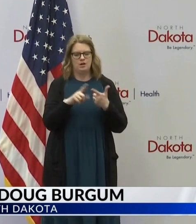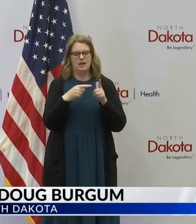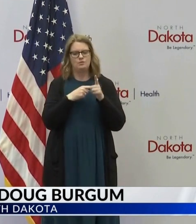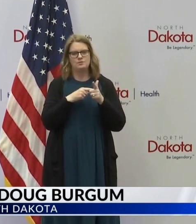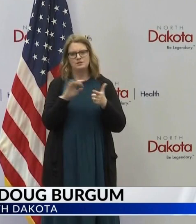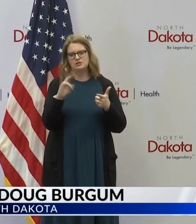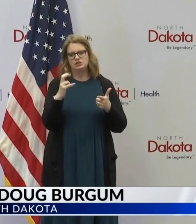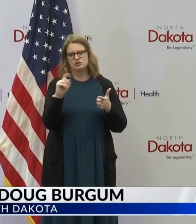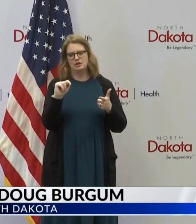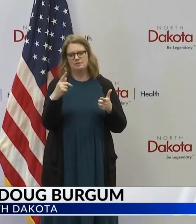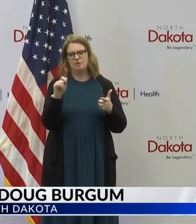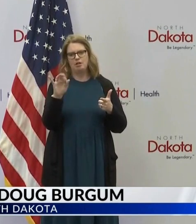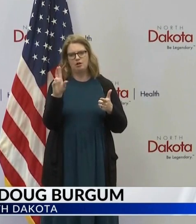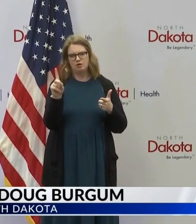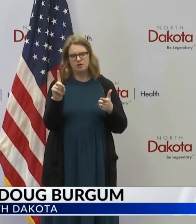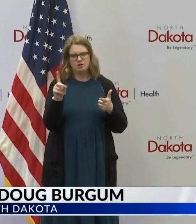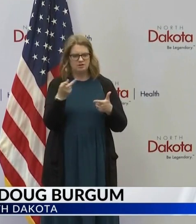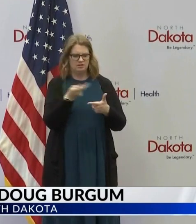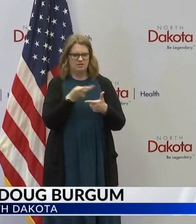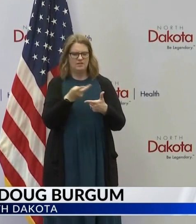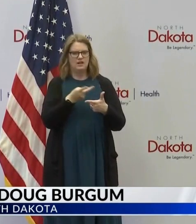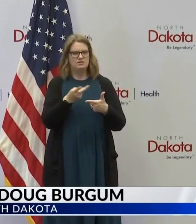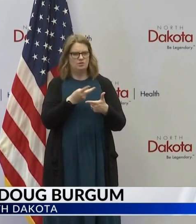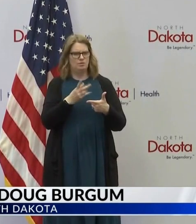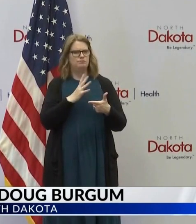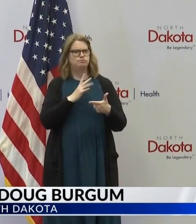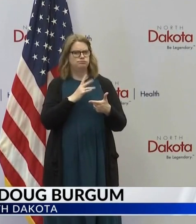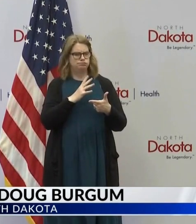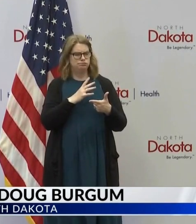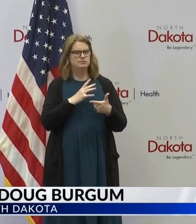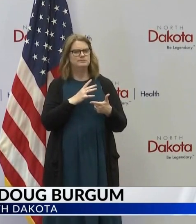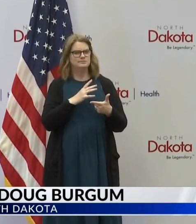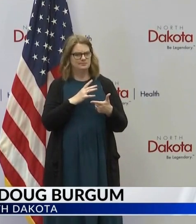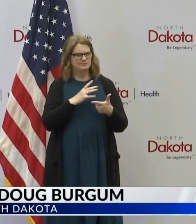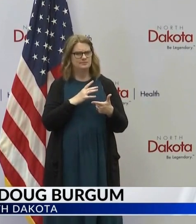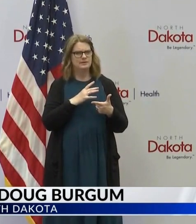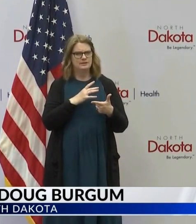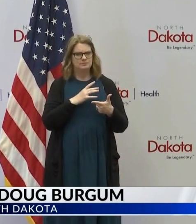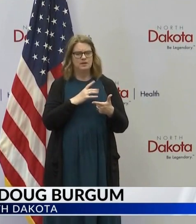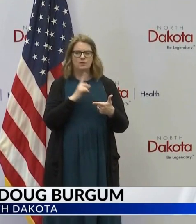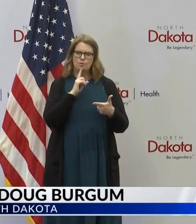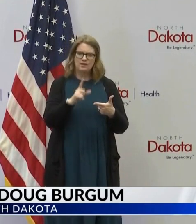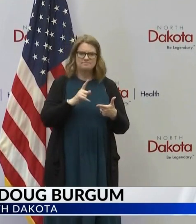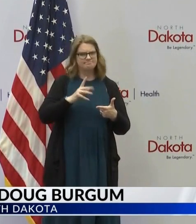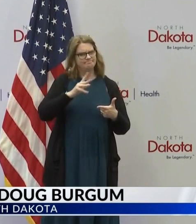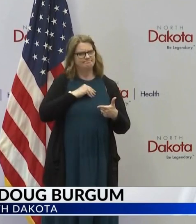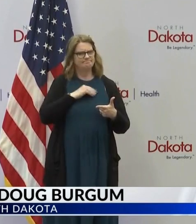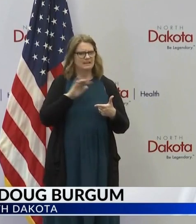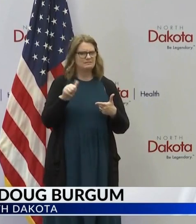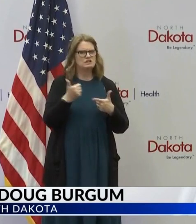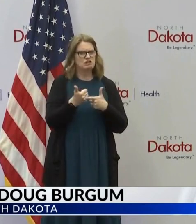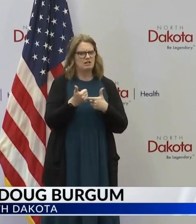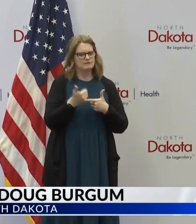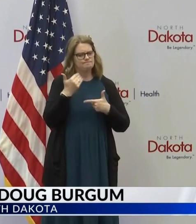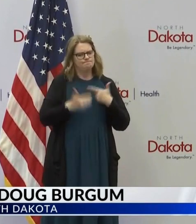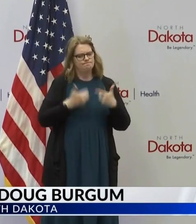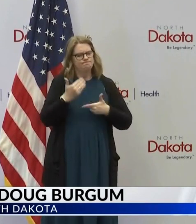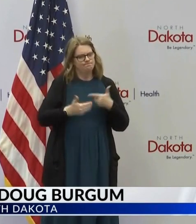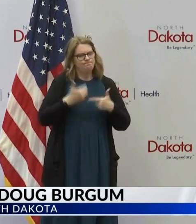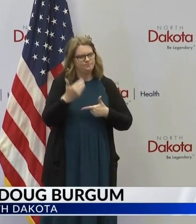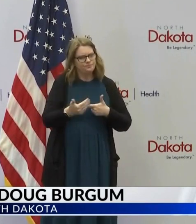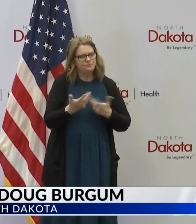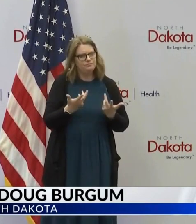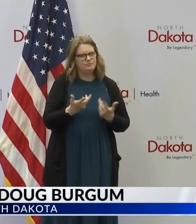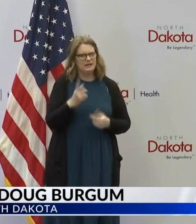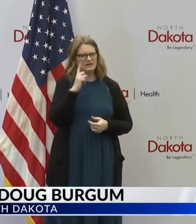Representative Chet Pollert, the two majority leaders, because they certainly took the lead on working this through, and we went through